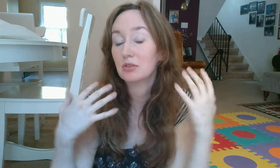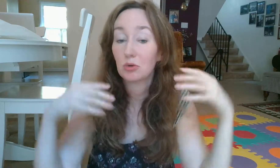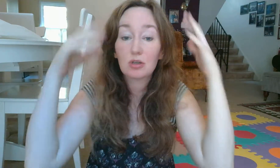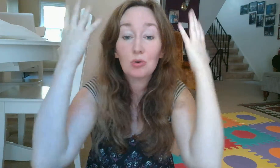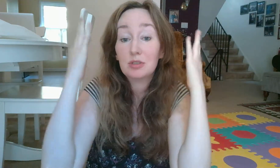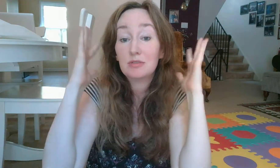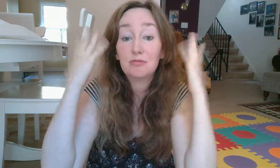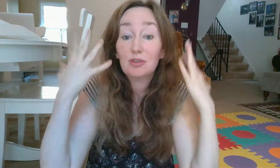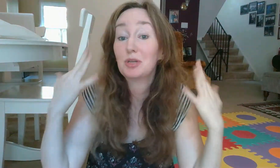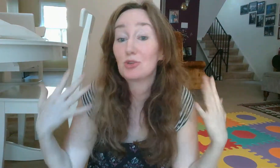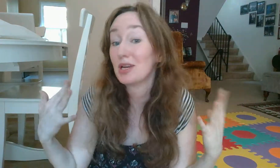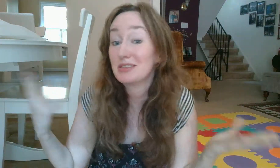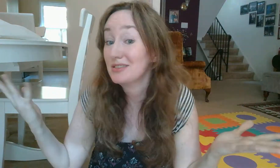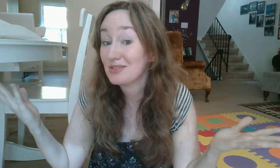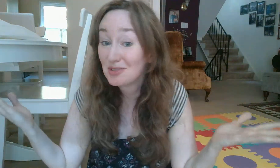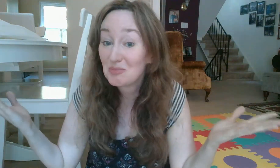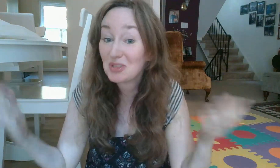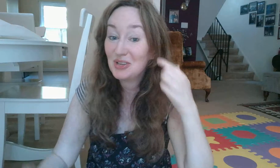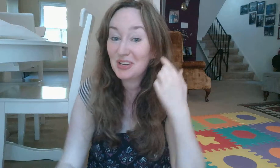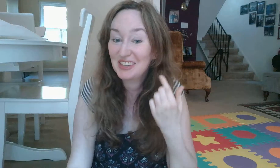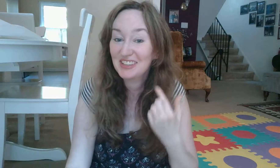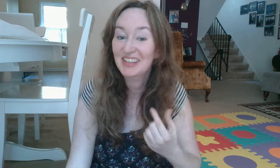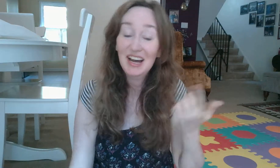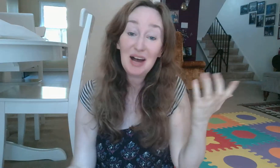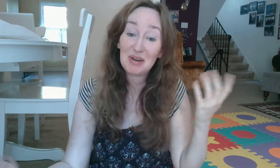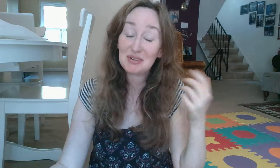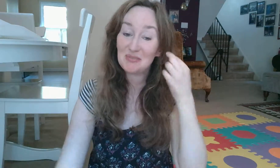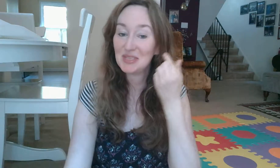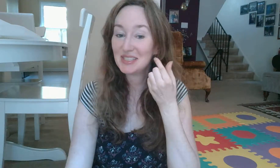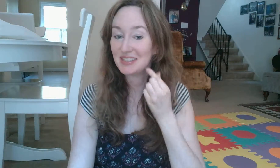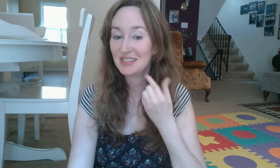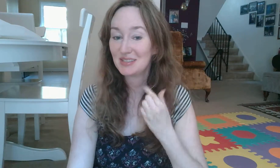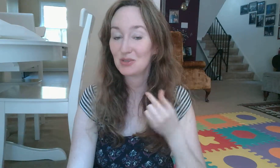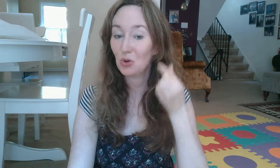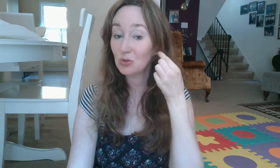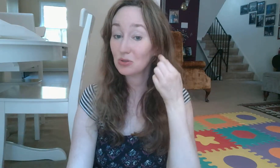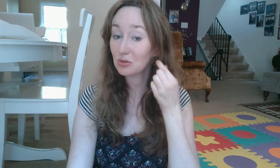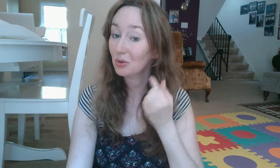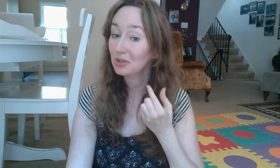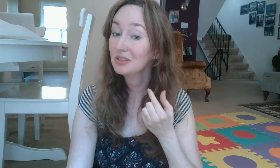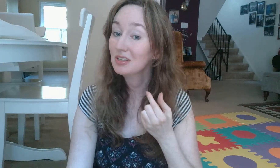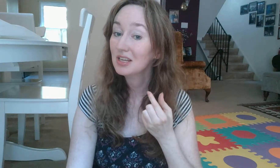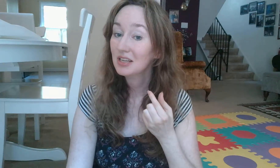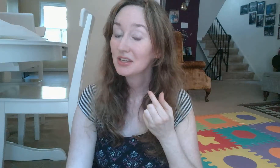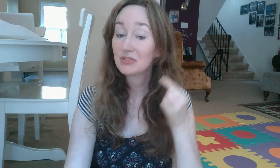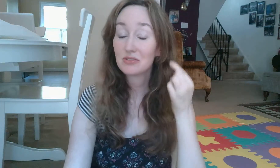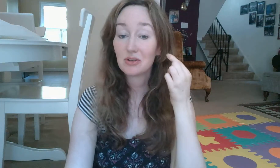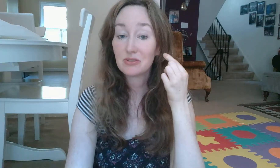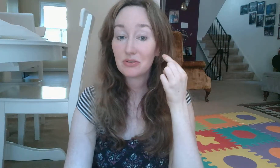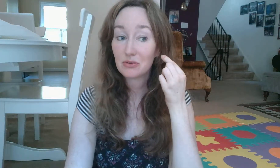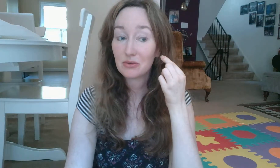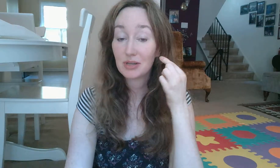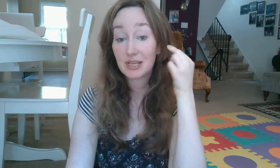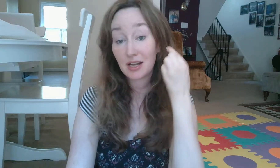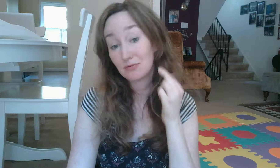or golden flowing tresses or something. I don't know, but this is gold or golden. This is also how you say